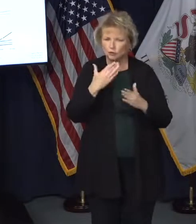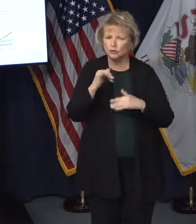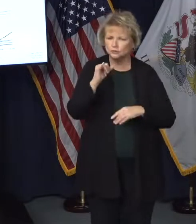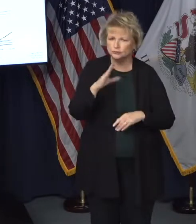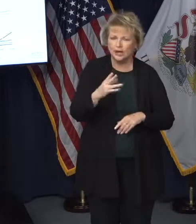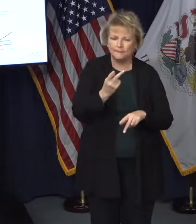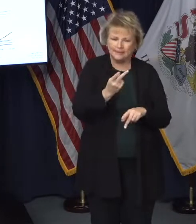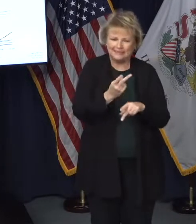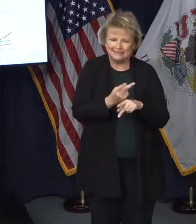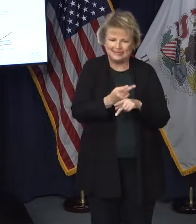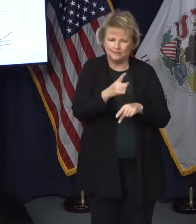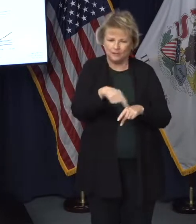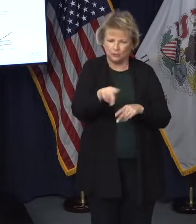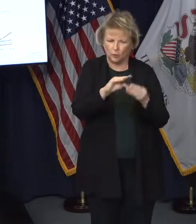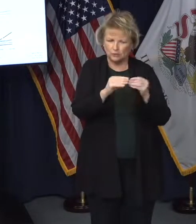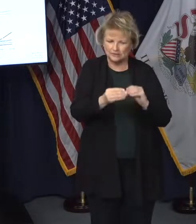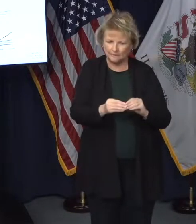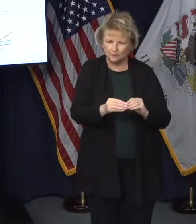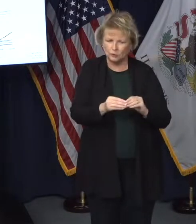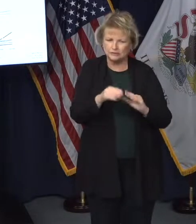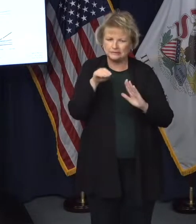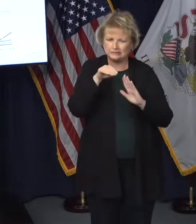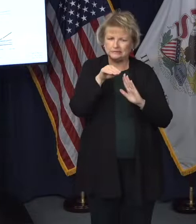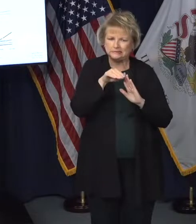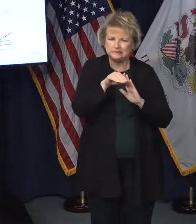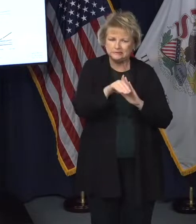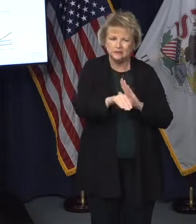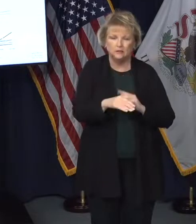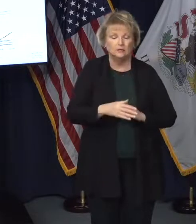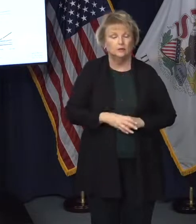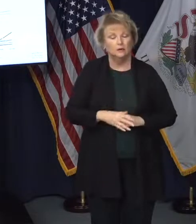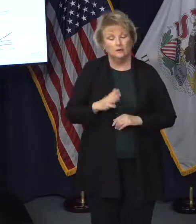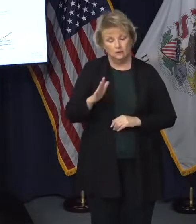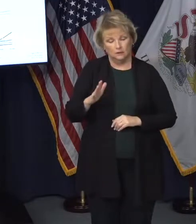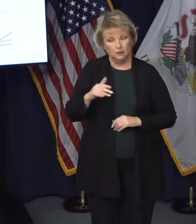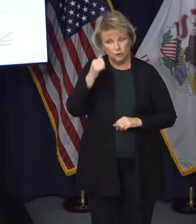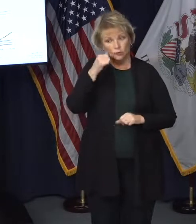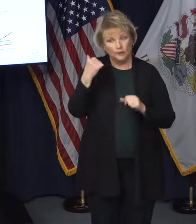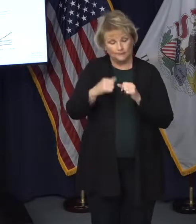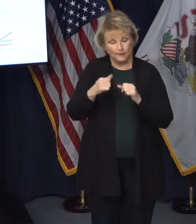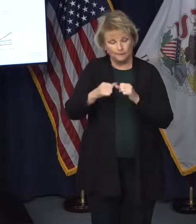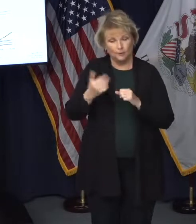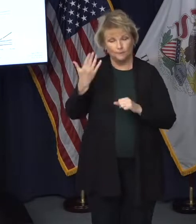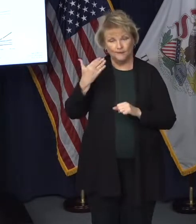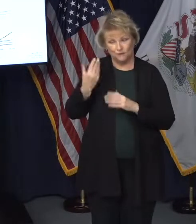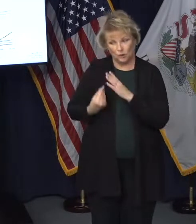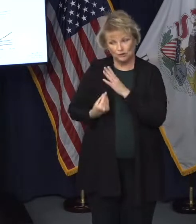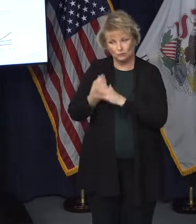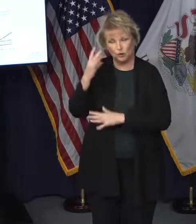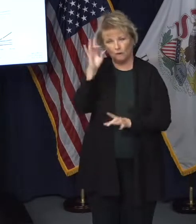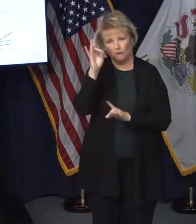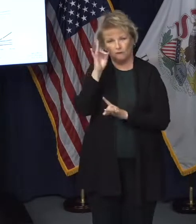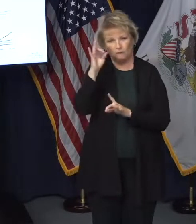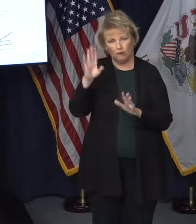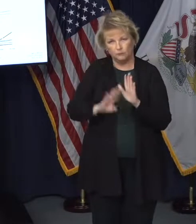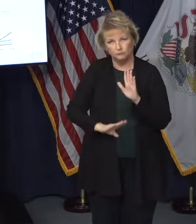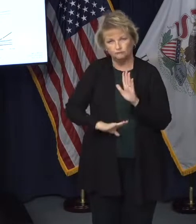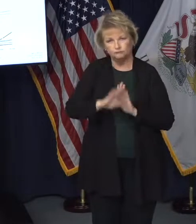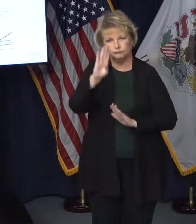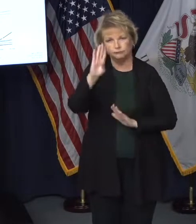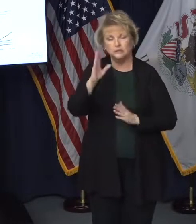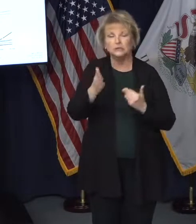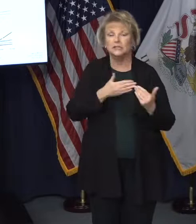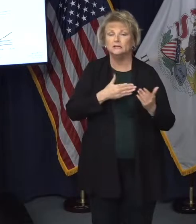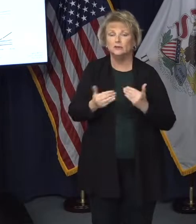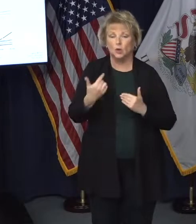with keeping those numbers so far down. They were unfortunately ravaged in the spring. They were, despite all of